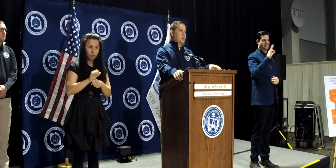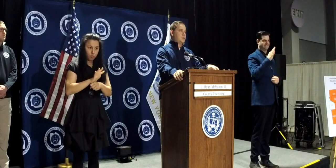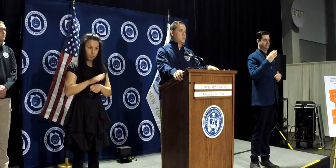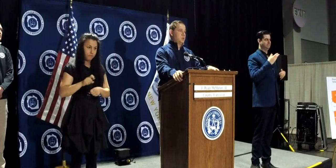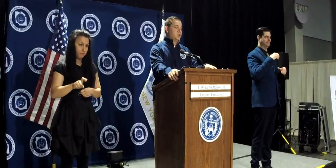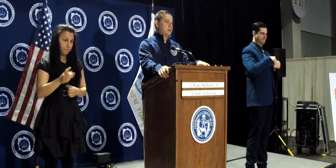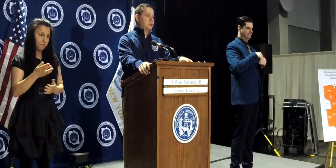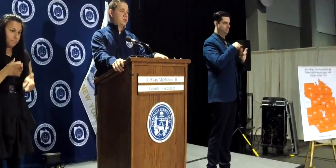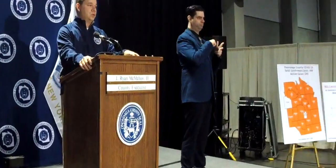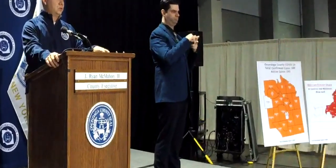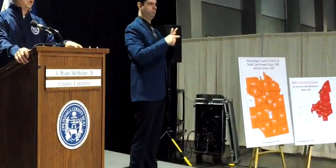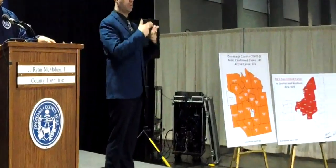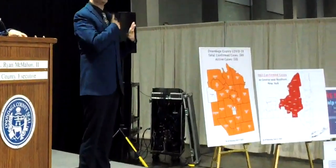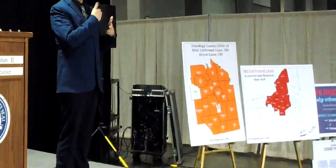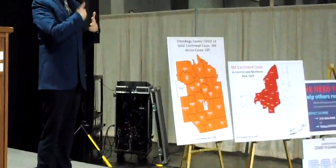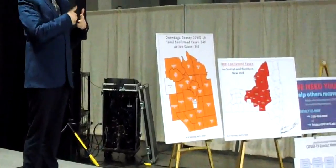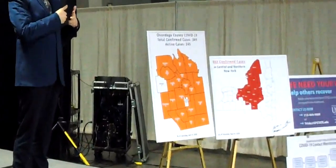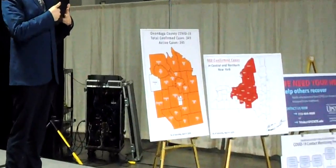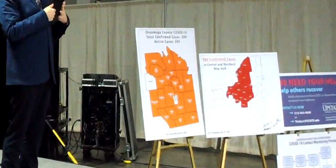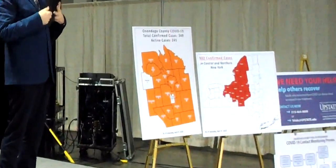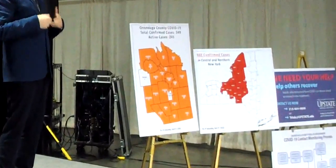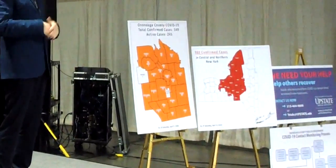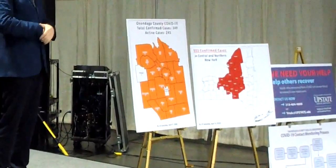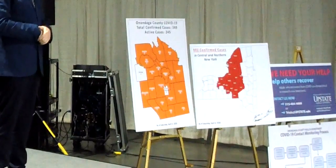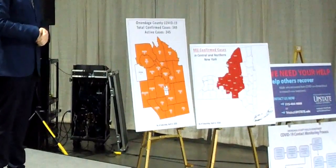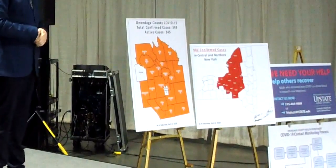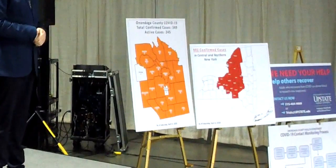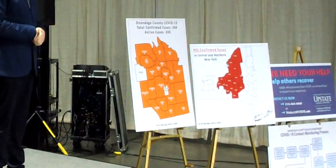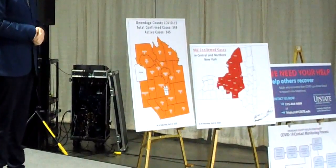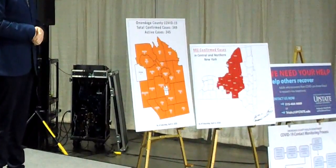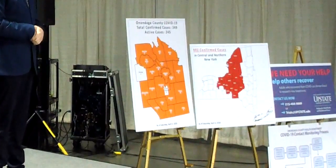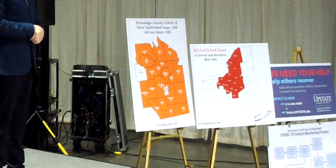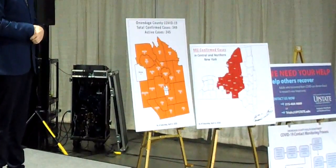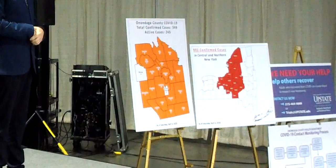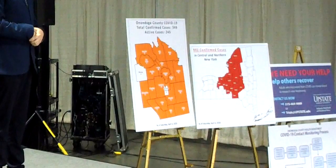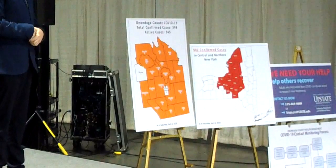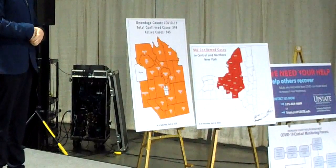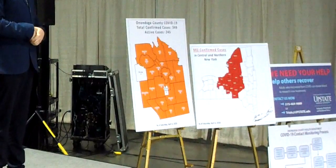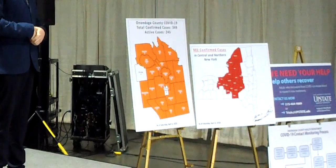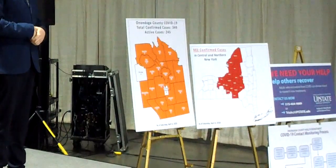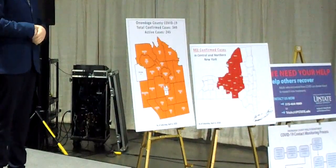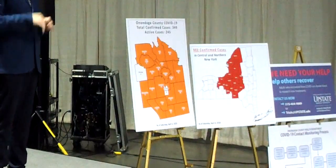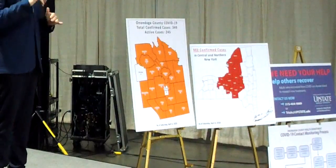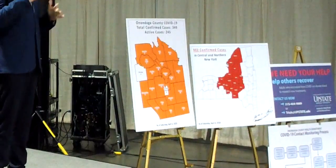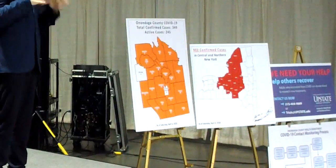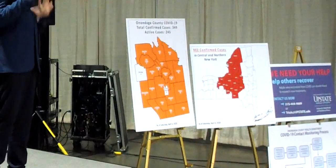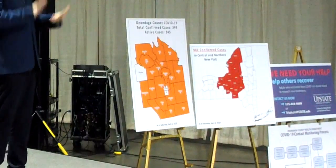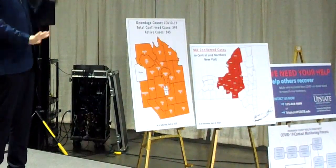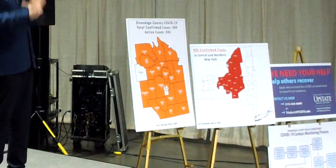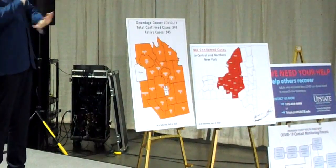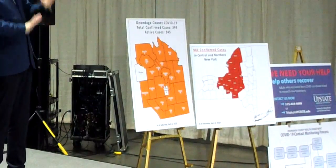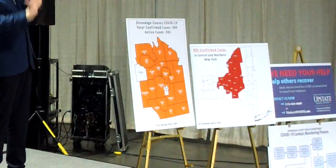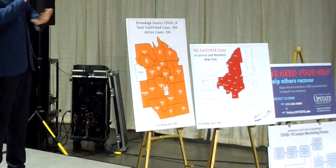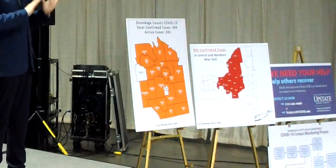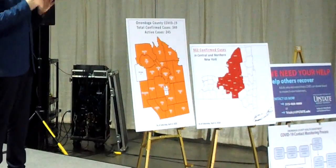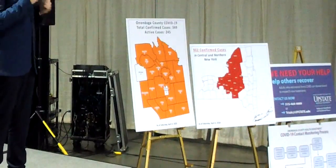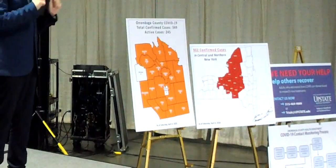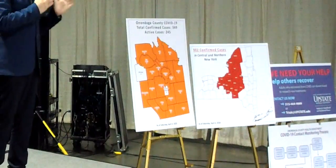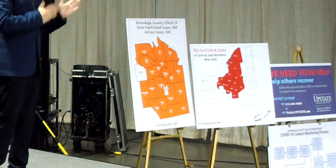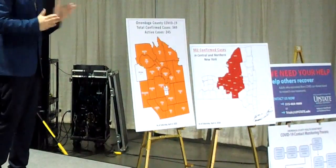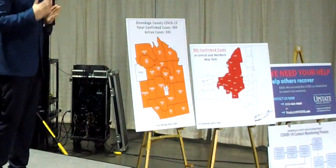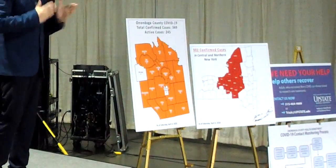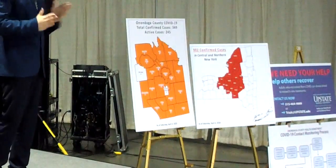we in this community continue to plan and prepare, we're not just planning and preparing for Onondaga County